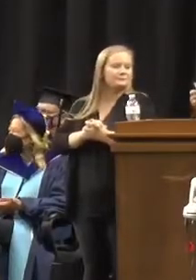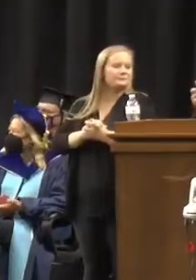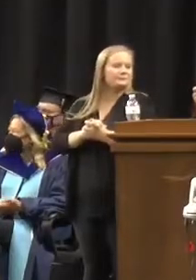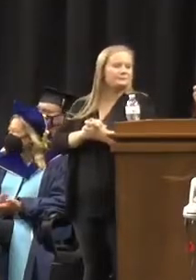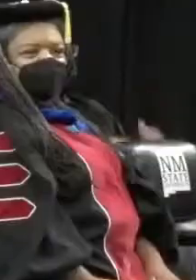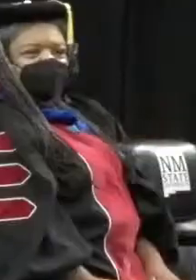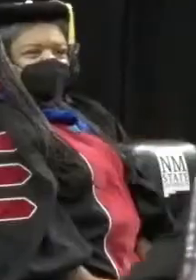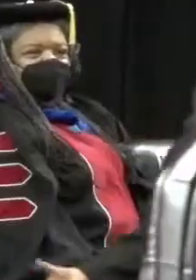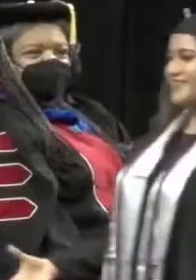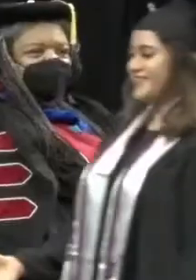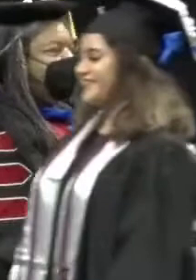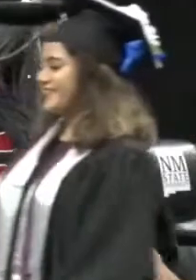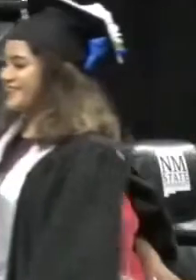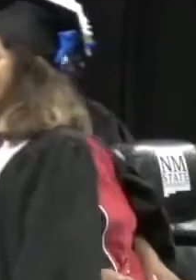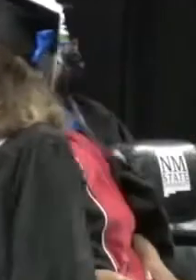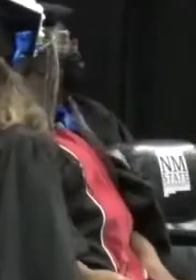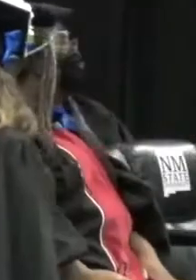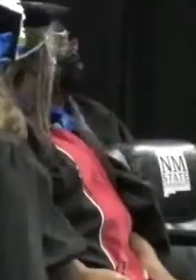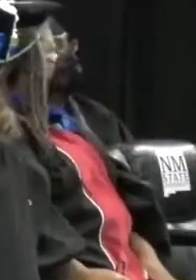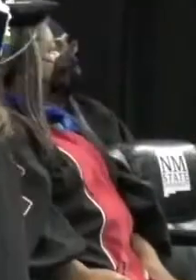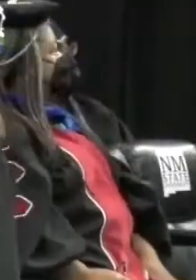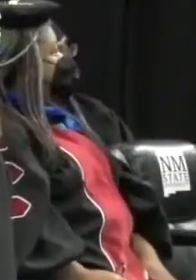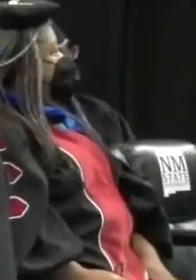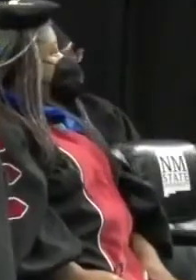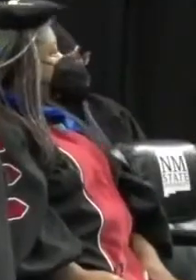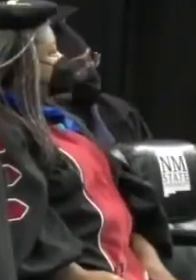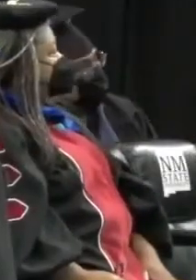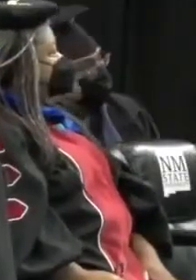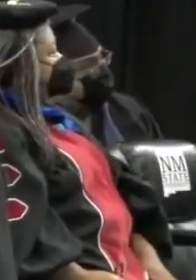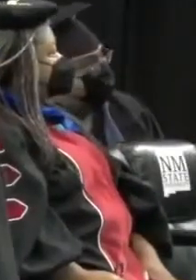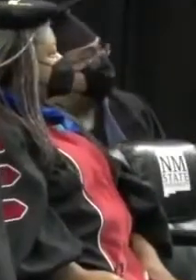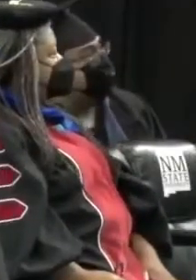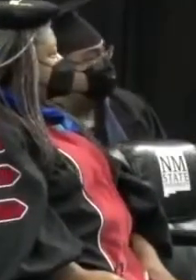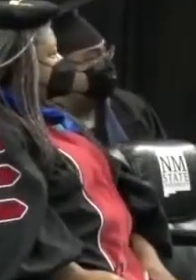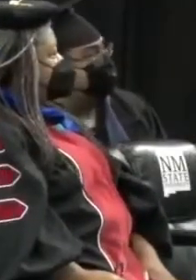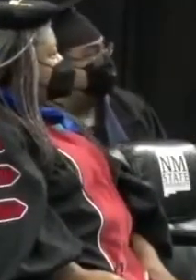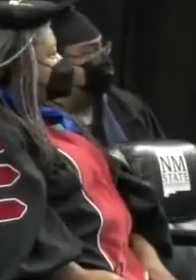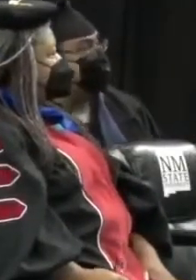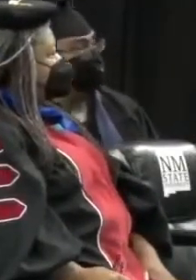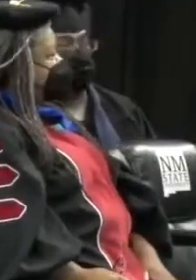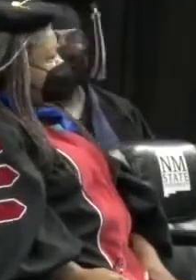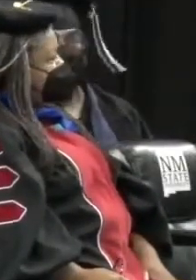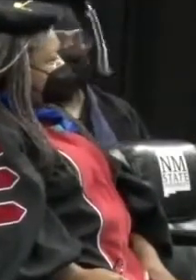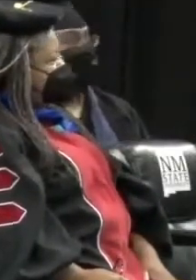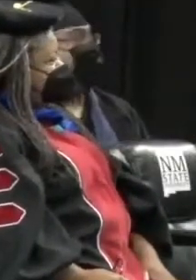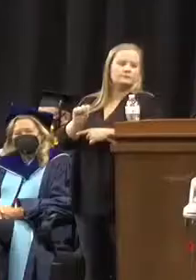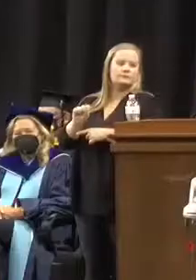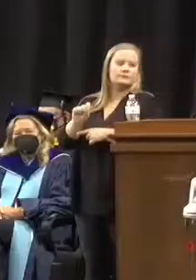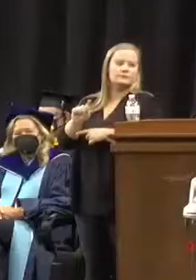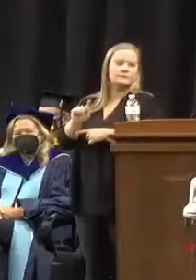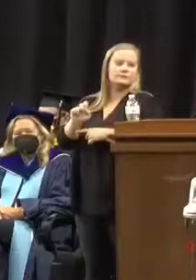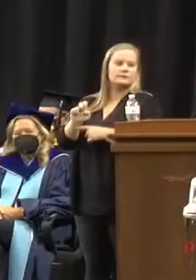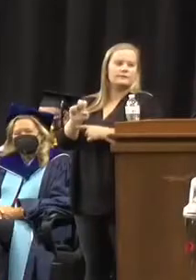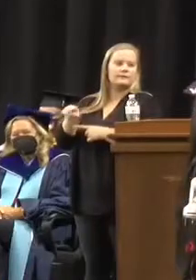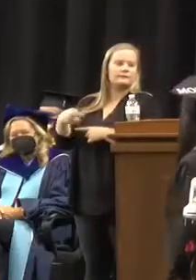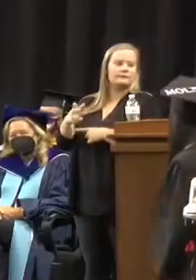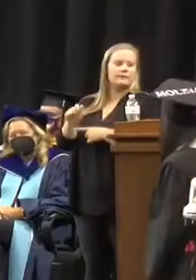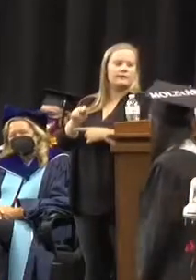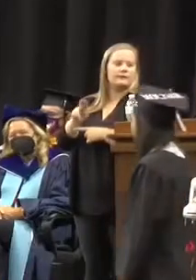Oops. Stephanie